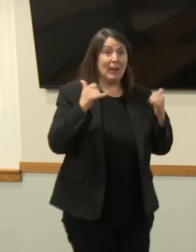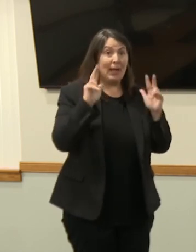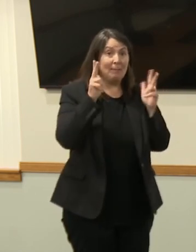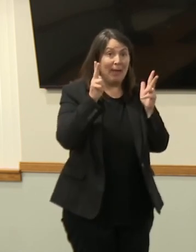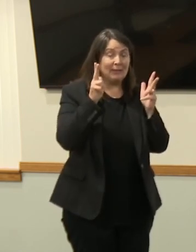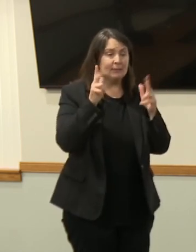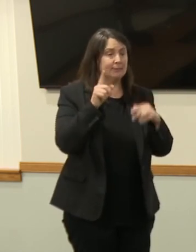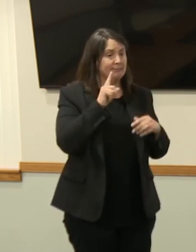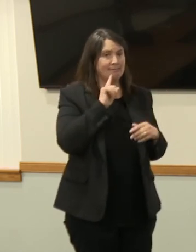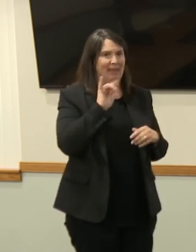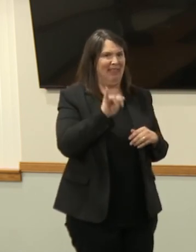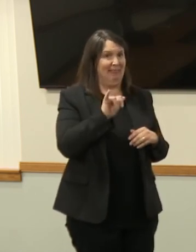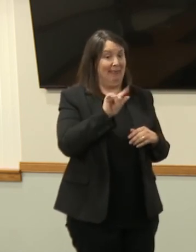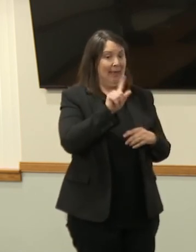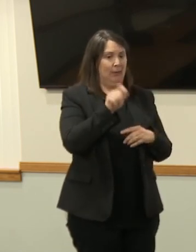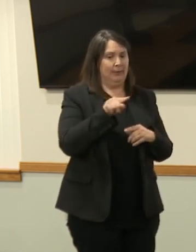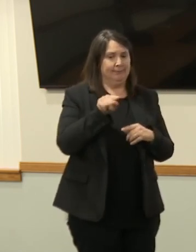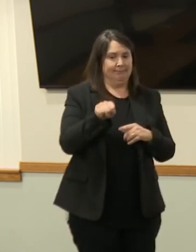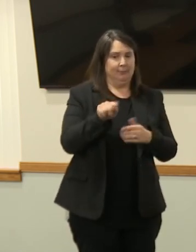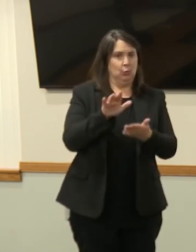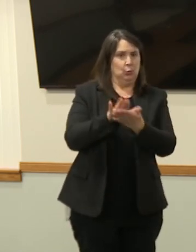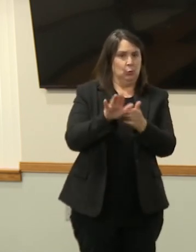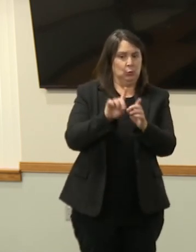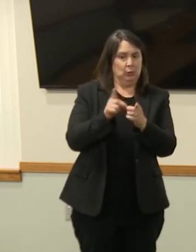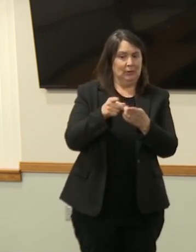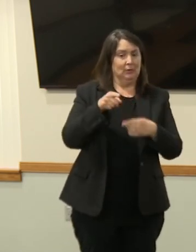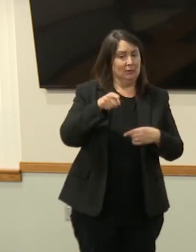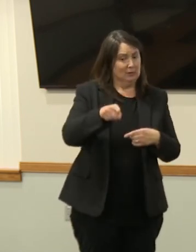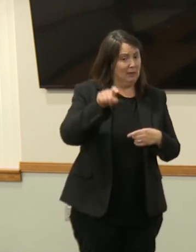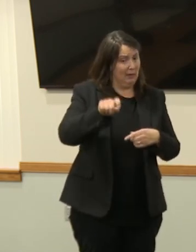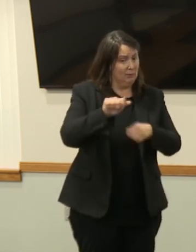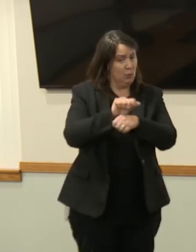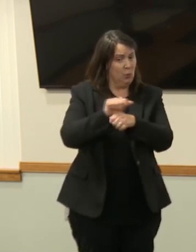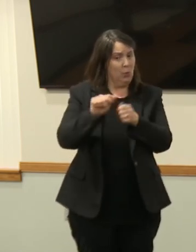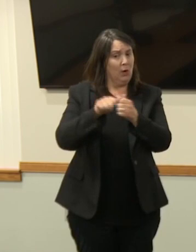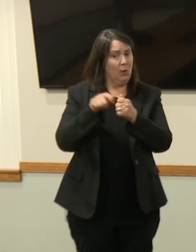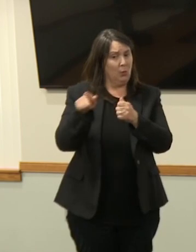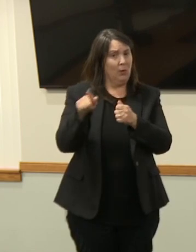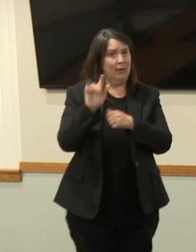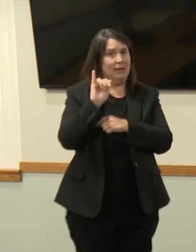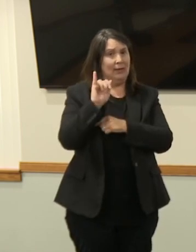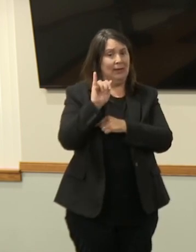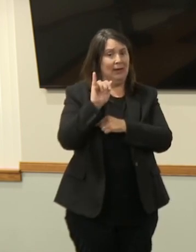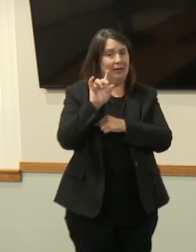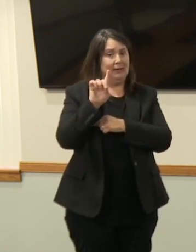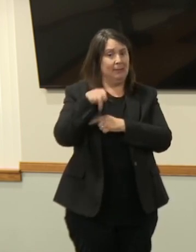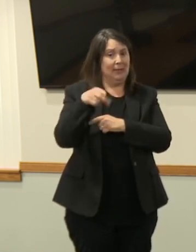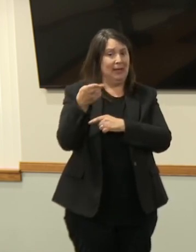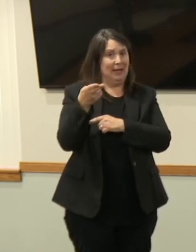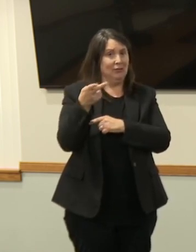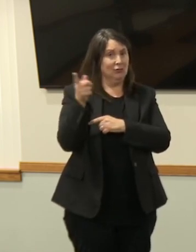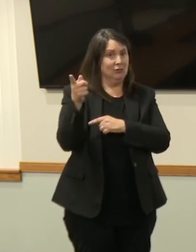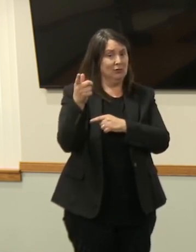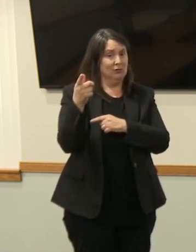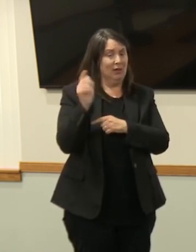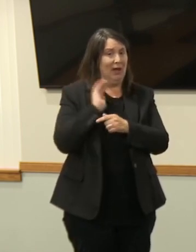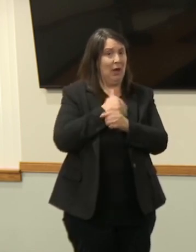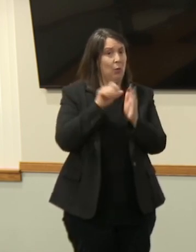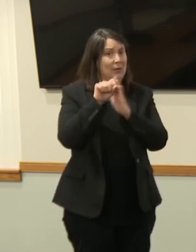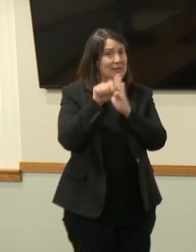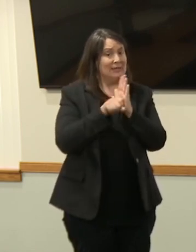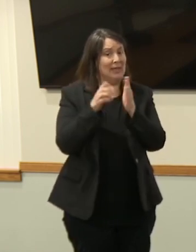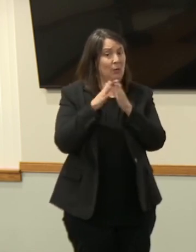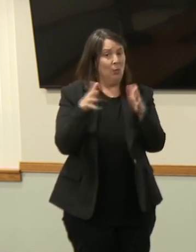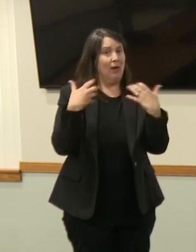question with our school districts working really in coordination with the Illinois Department of Public Health, IHSA, and ISB. And I think I need